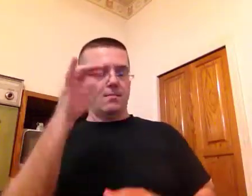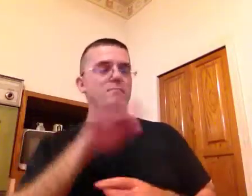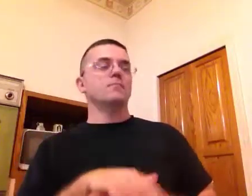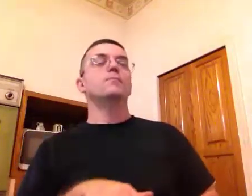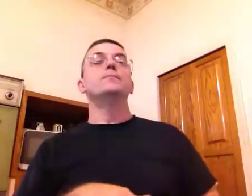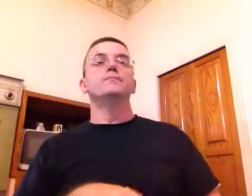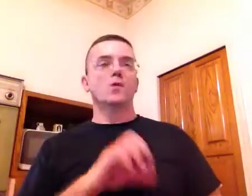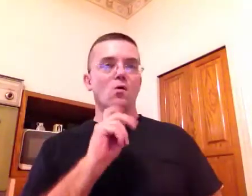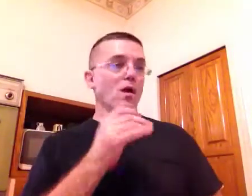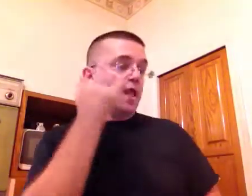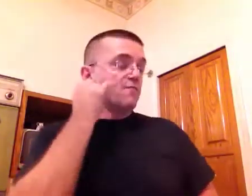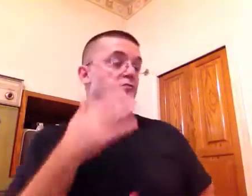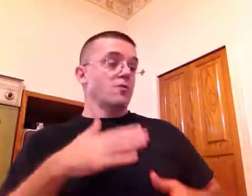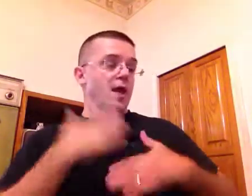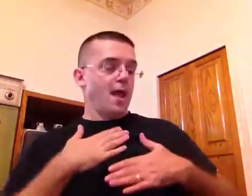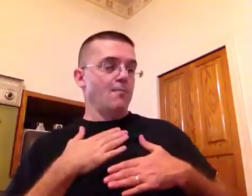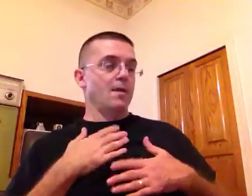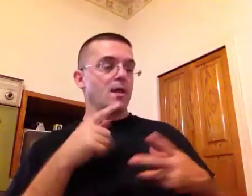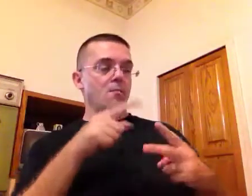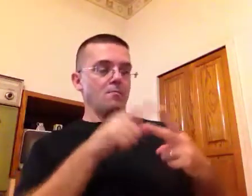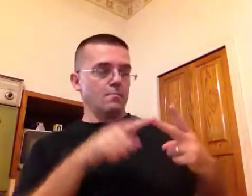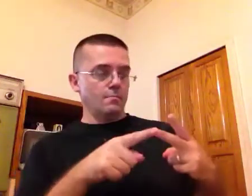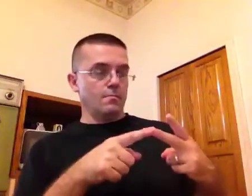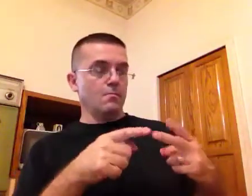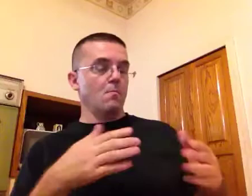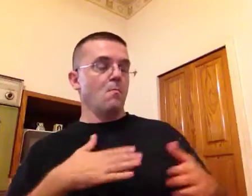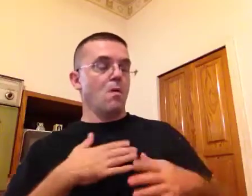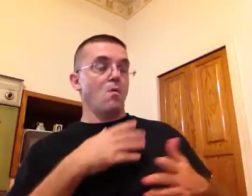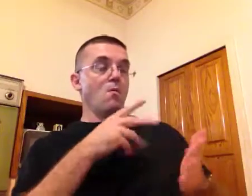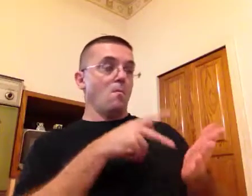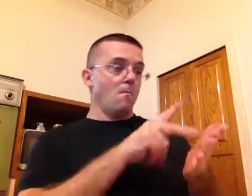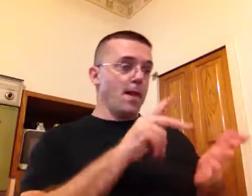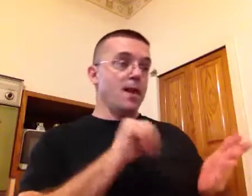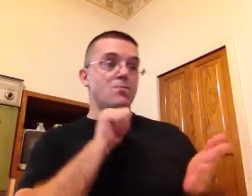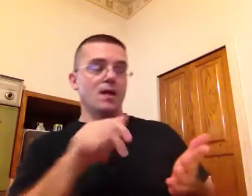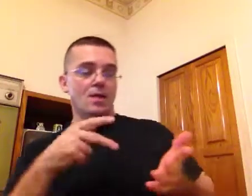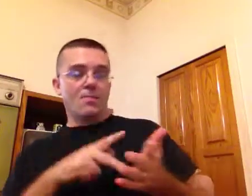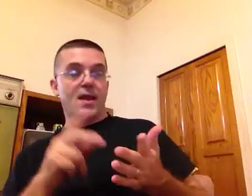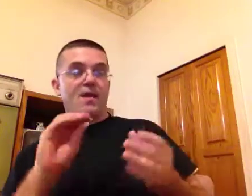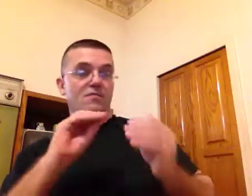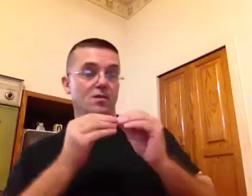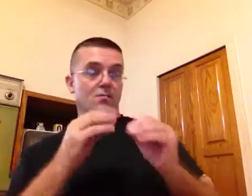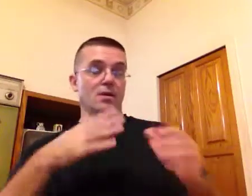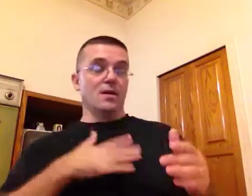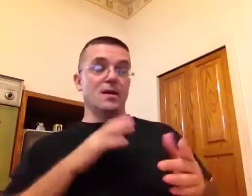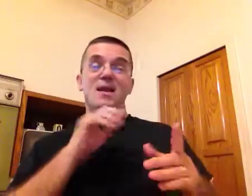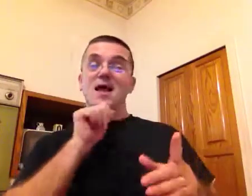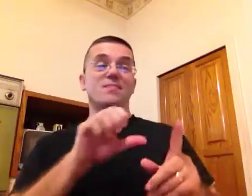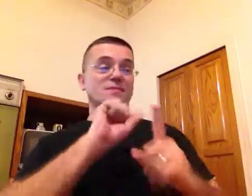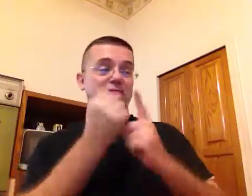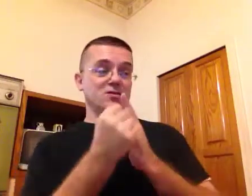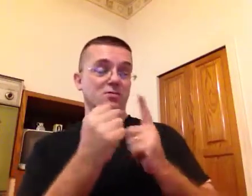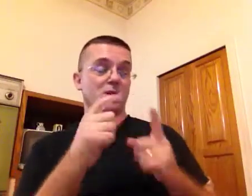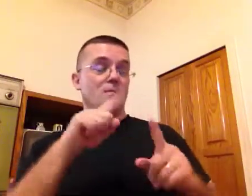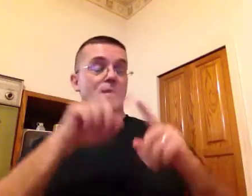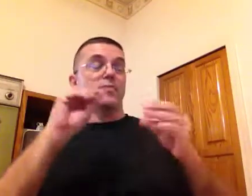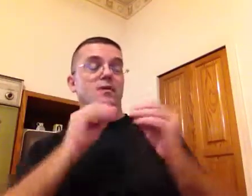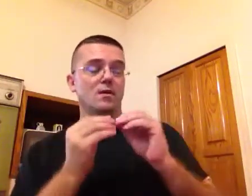if you're happy both ways, if it goes well, if it doesn't go well, if the numbers make you happy, not the situation, but the numbers, then you got a